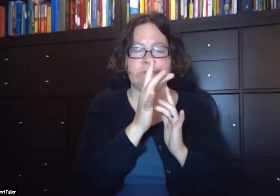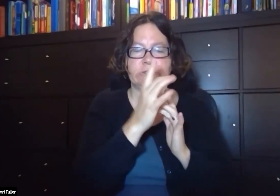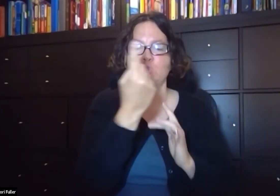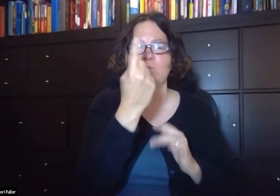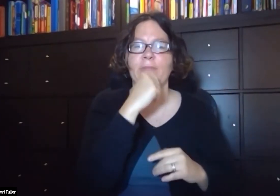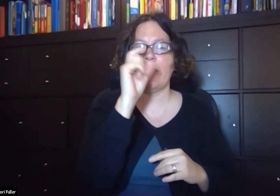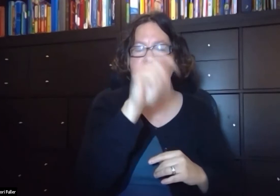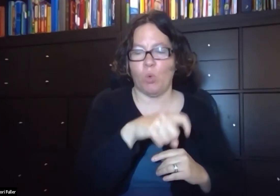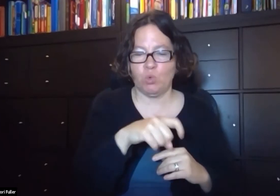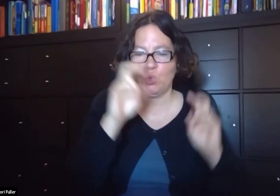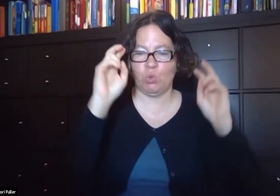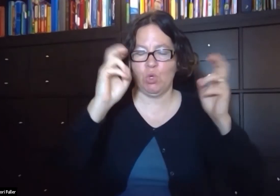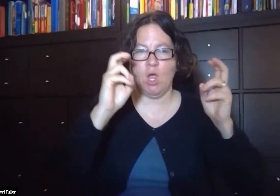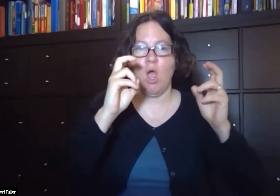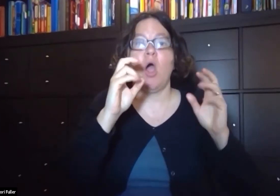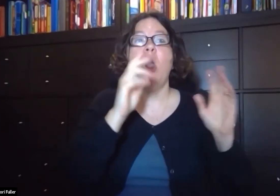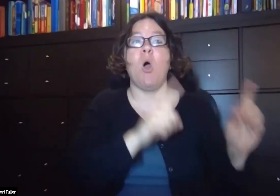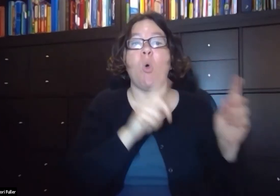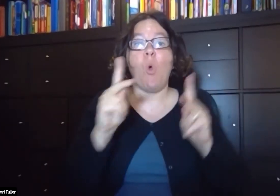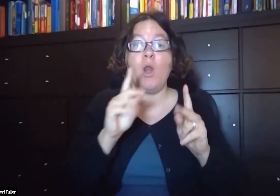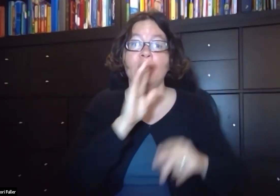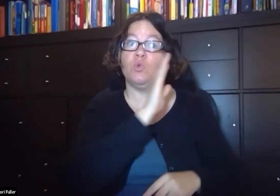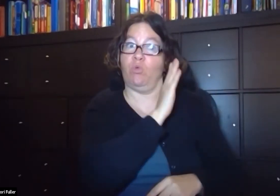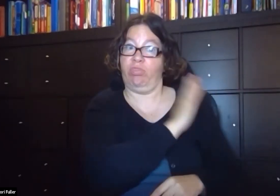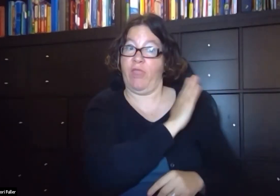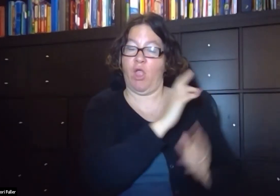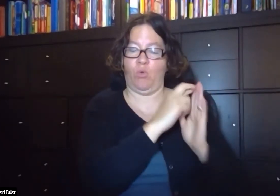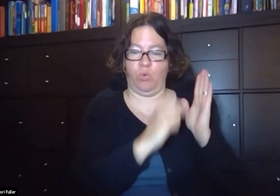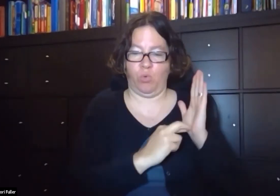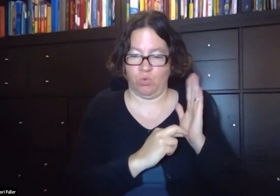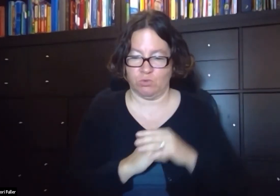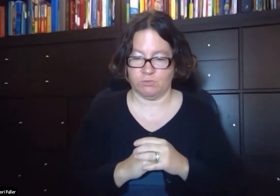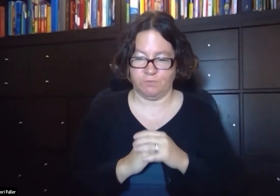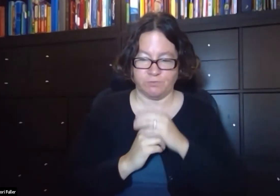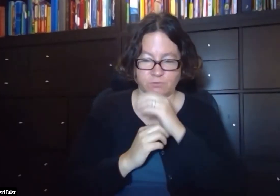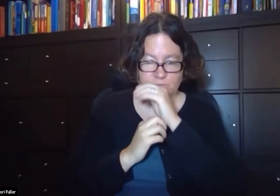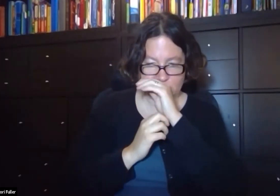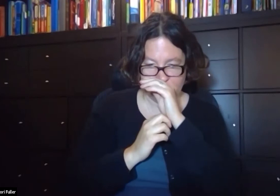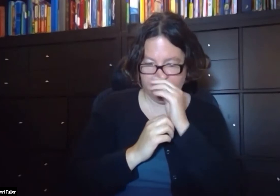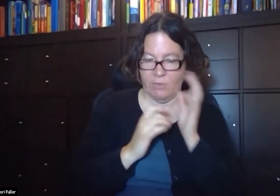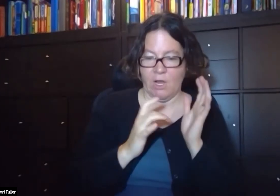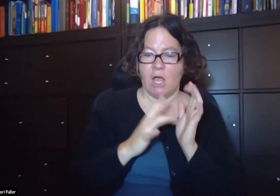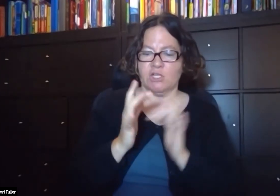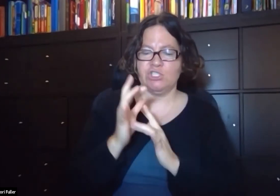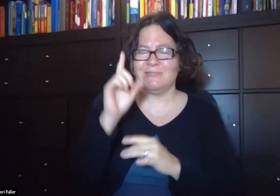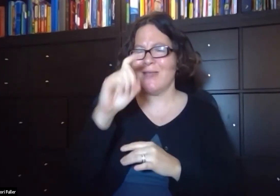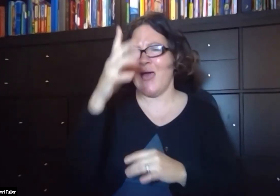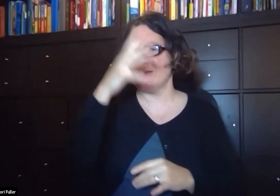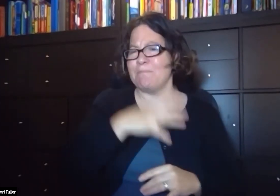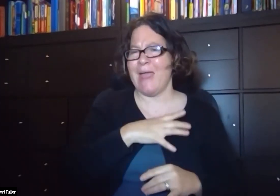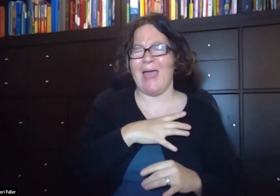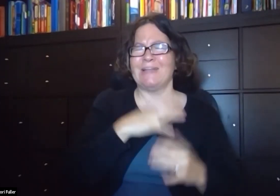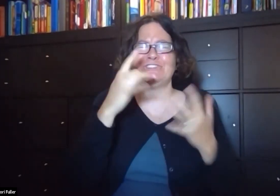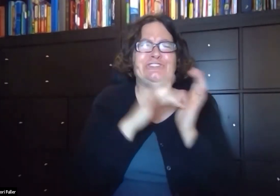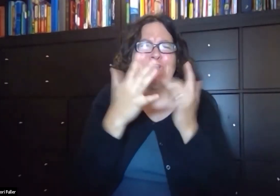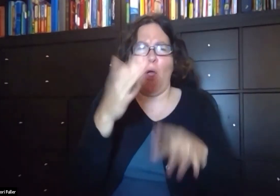And the Pharisees, of course, were looking for another reason to catch Jesus in something that he was